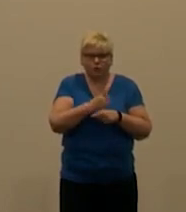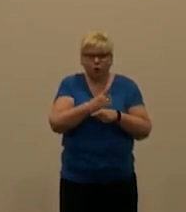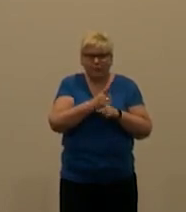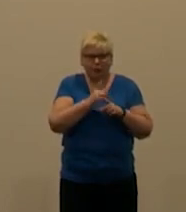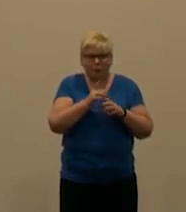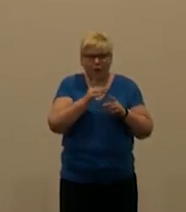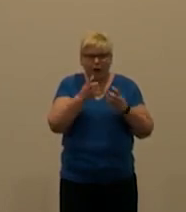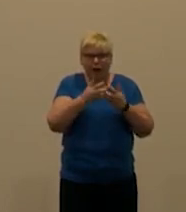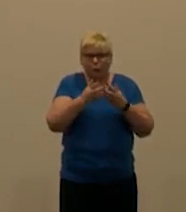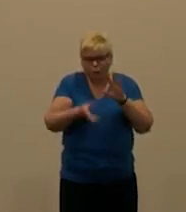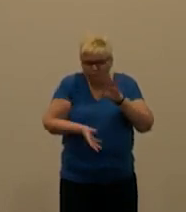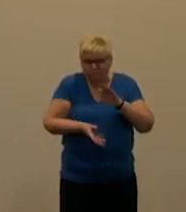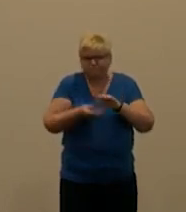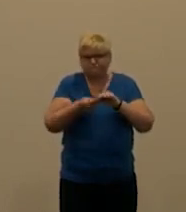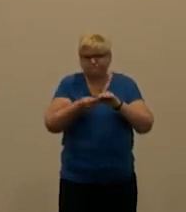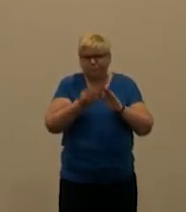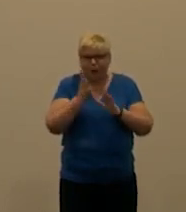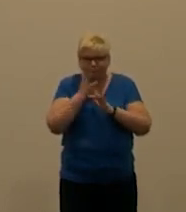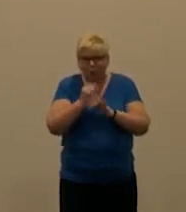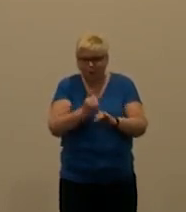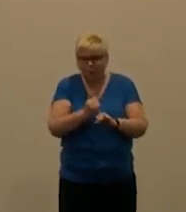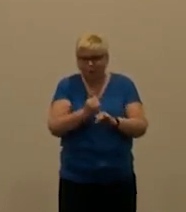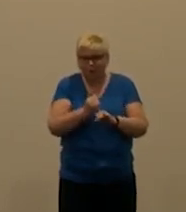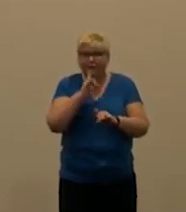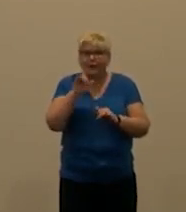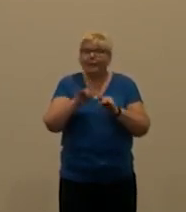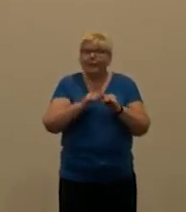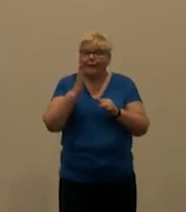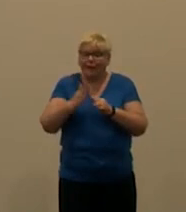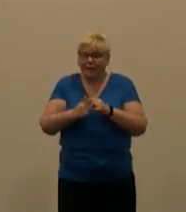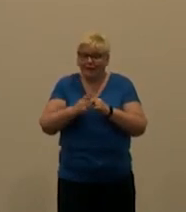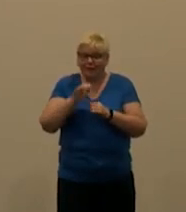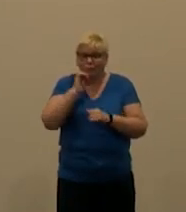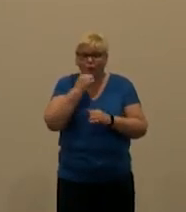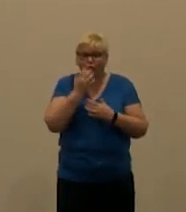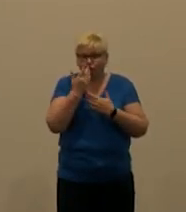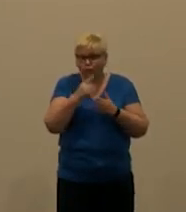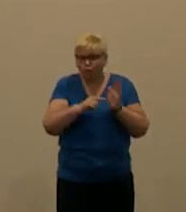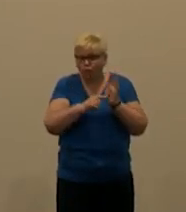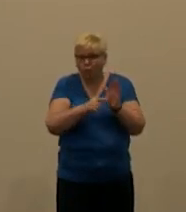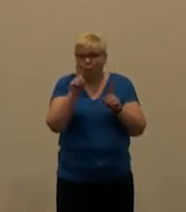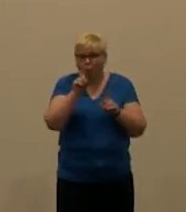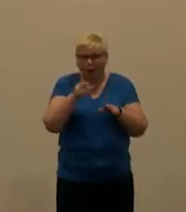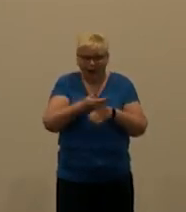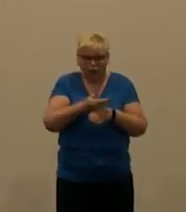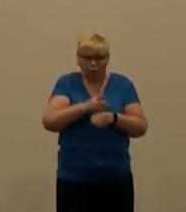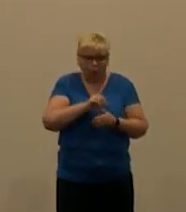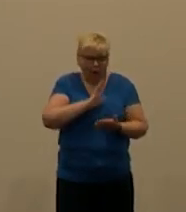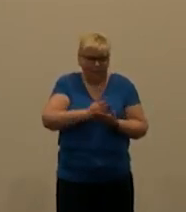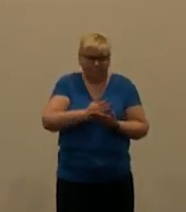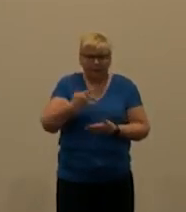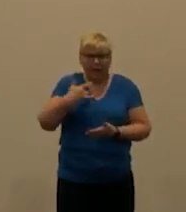a short introduction about partner integration and monitoring, and at the end I will show you Virtual WAN in action, so a really live